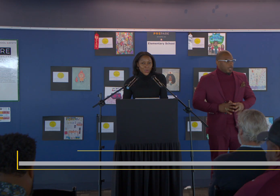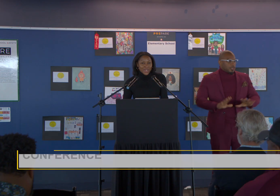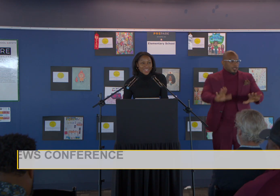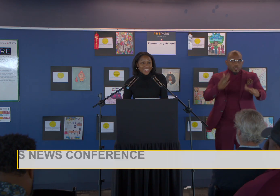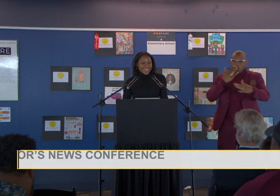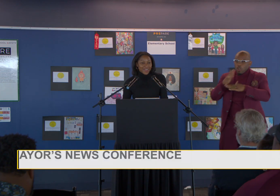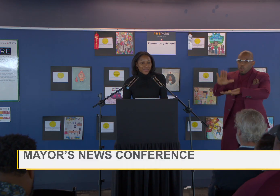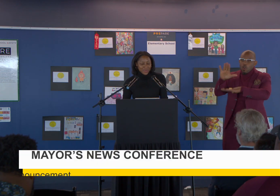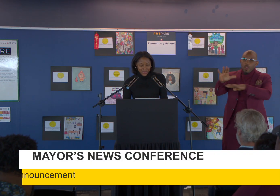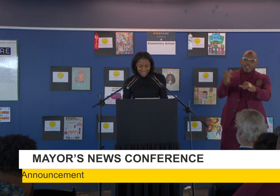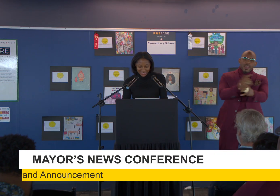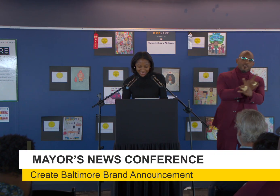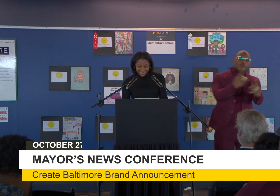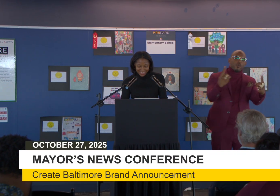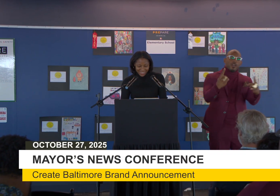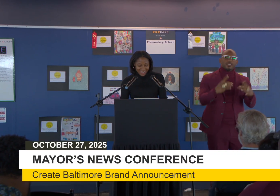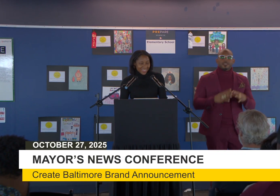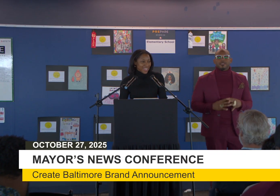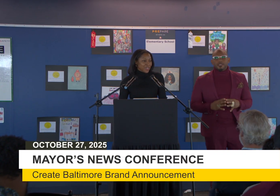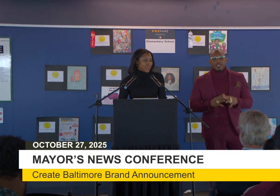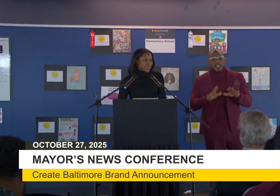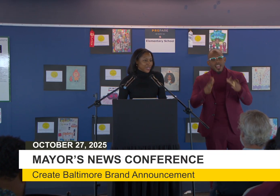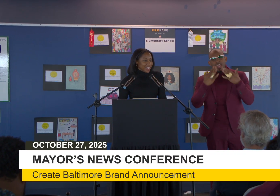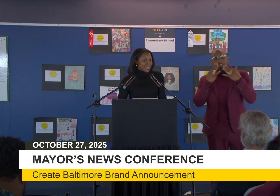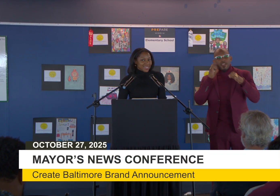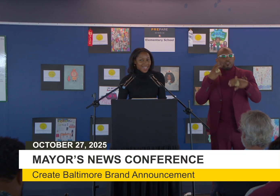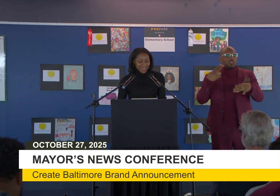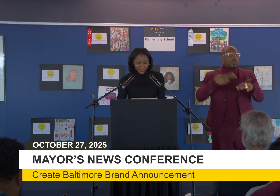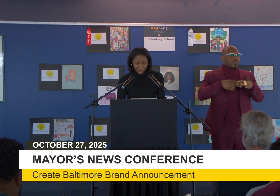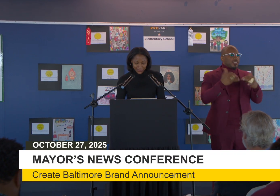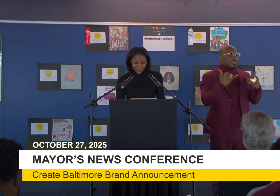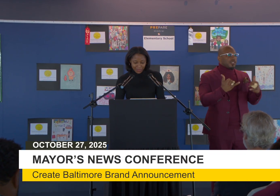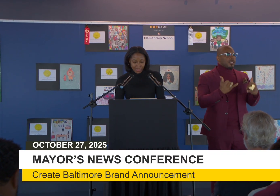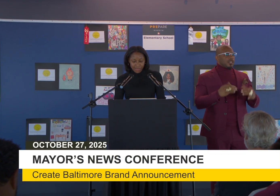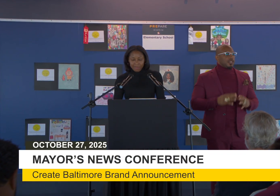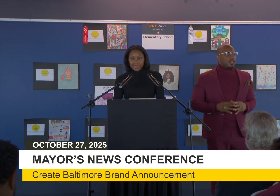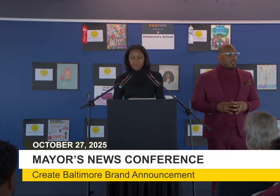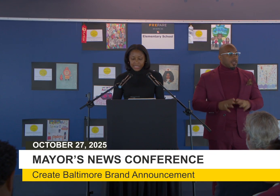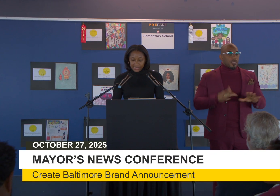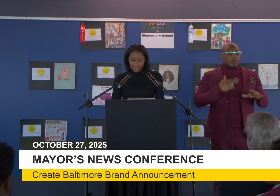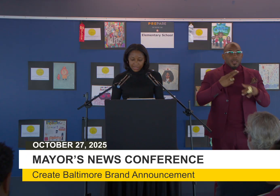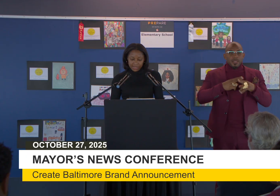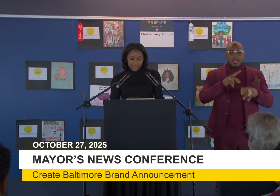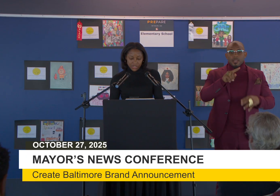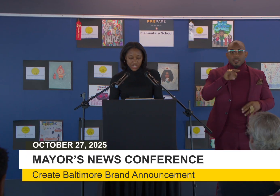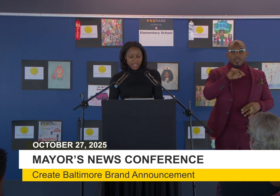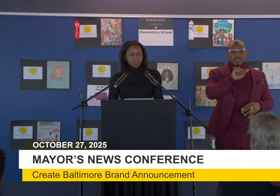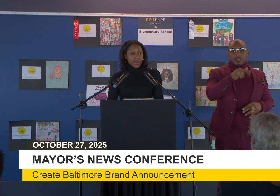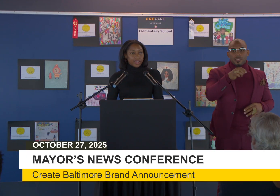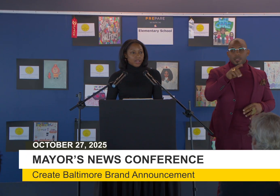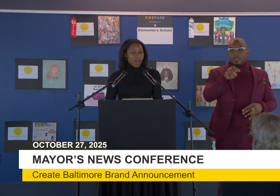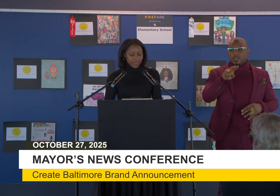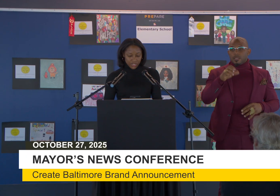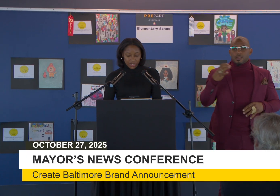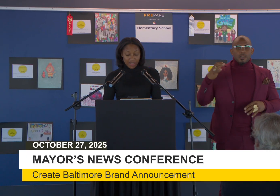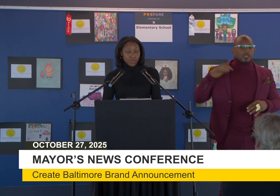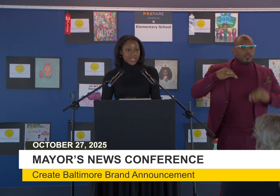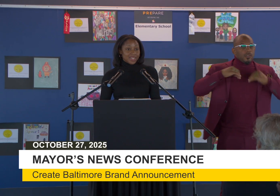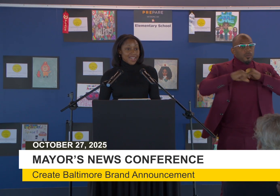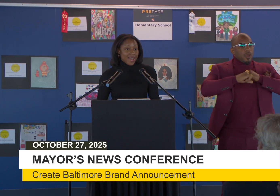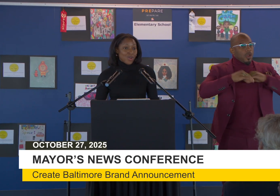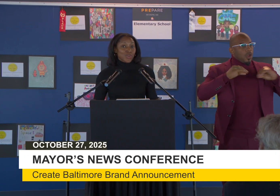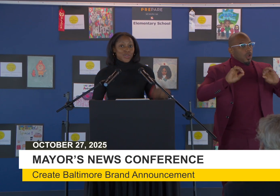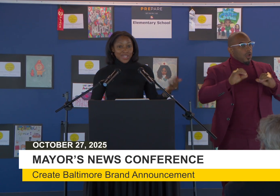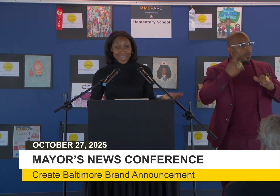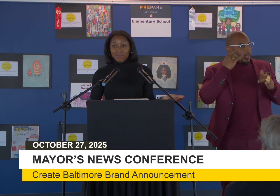Good morning, everyone, and thank you for joining us today. My name is Tia Goodson, Chief Marketing Officer of what